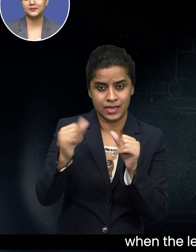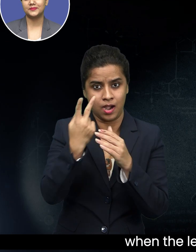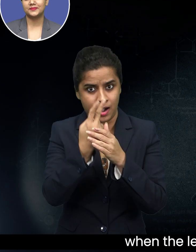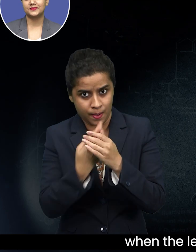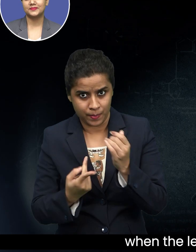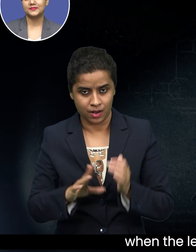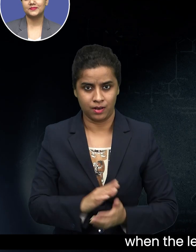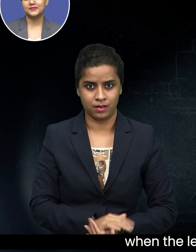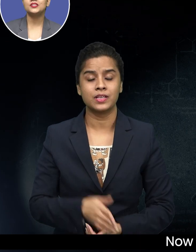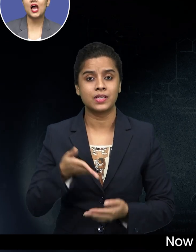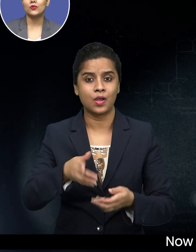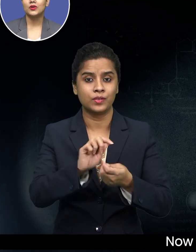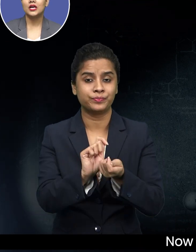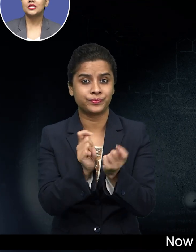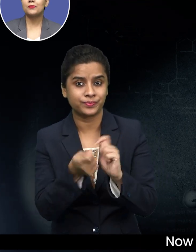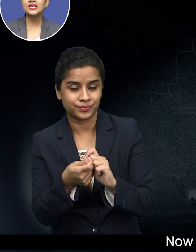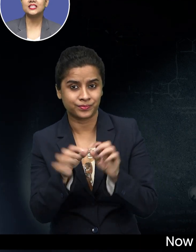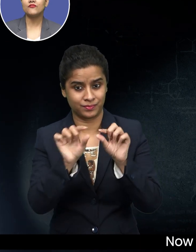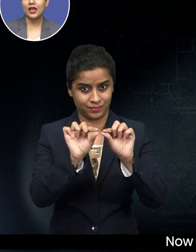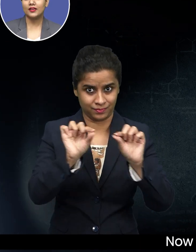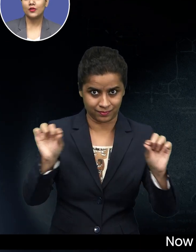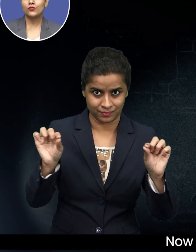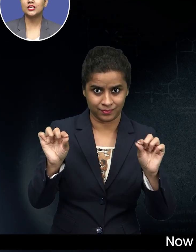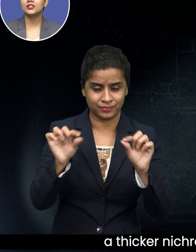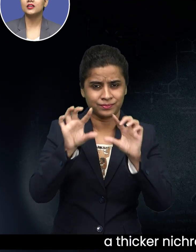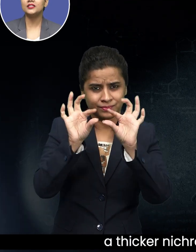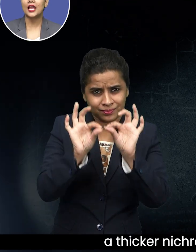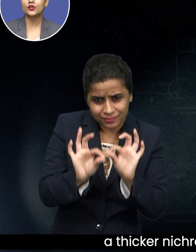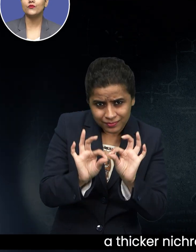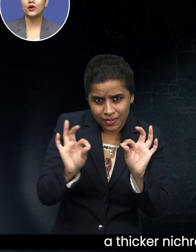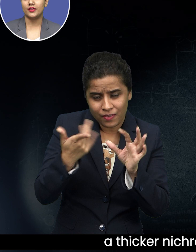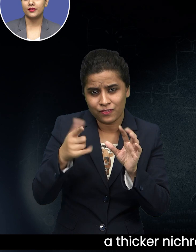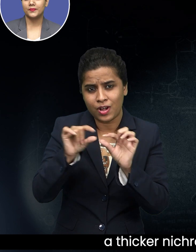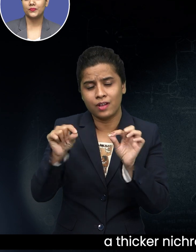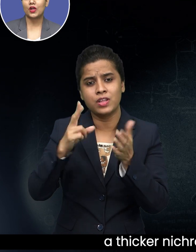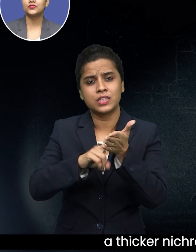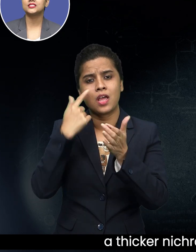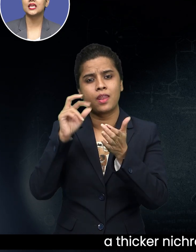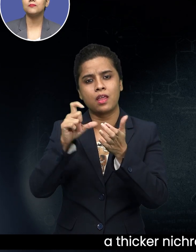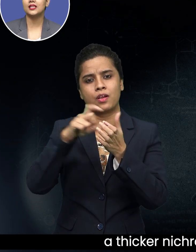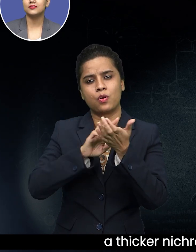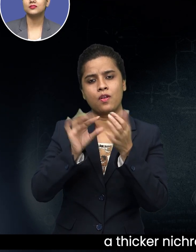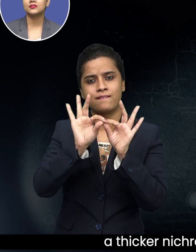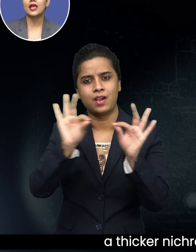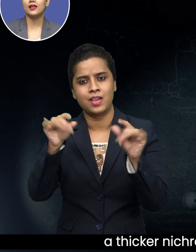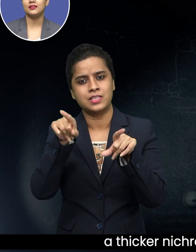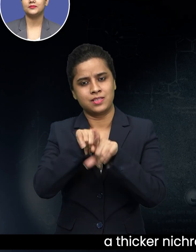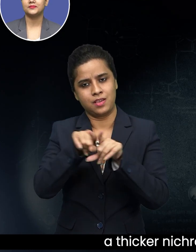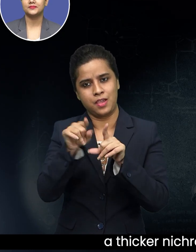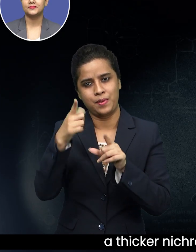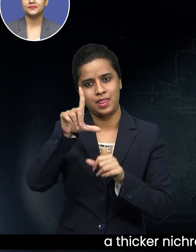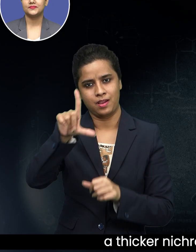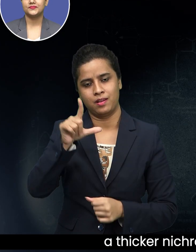doubled. Now, replace the wire with a thicker nichrome wire of the same length